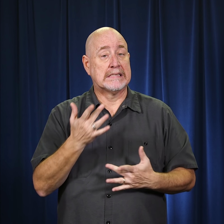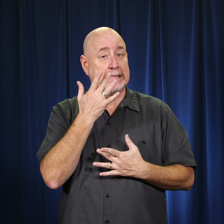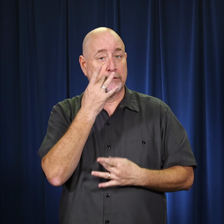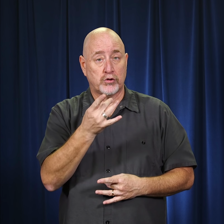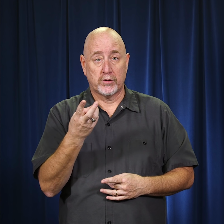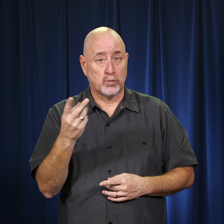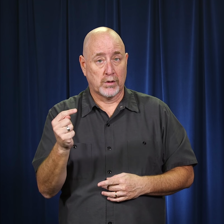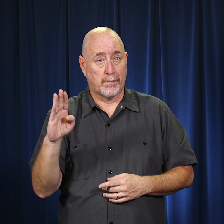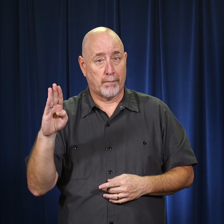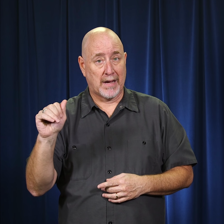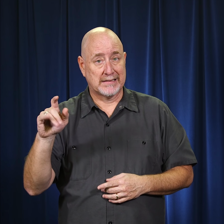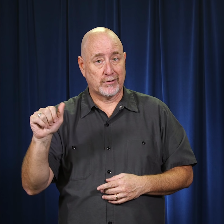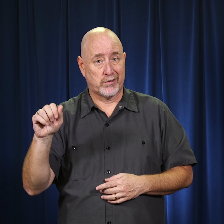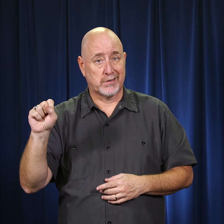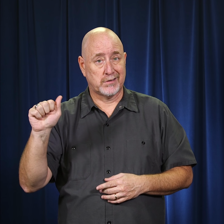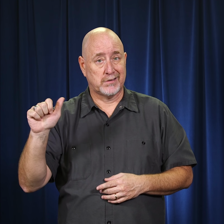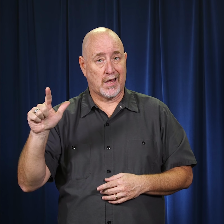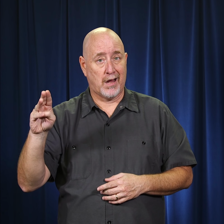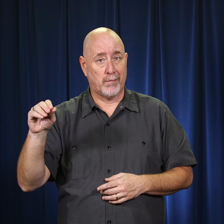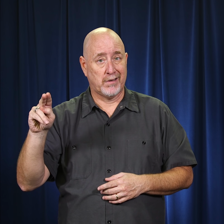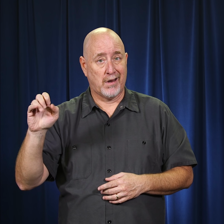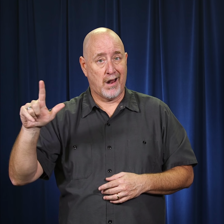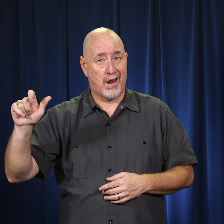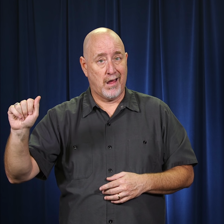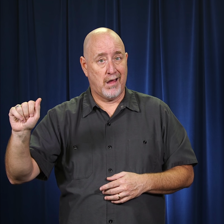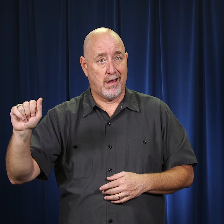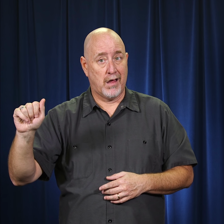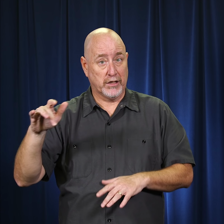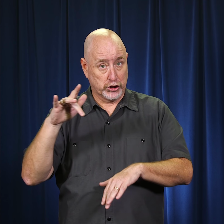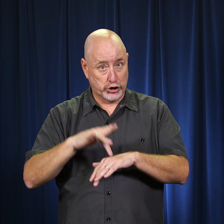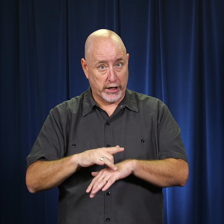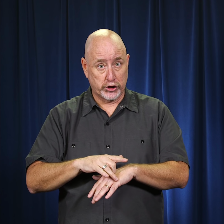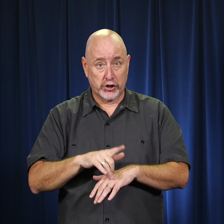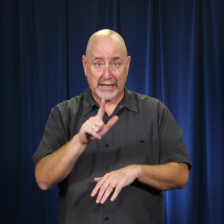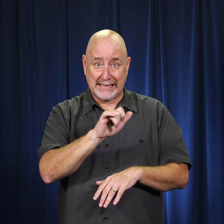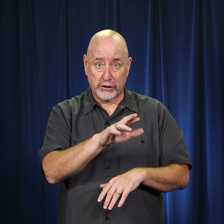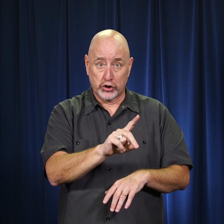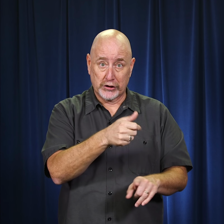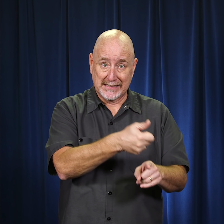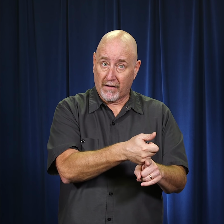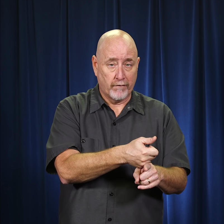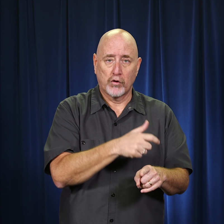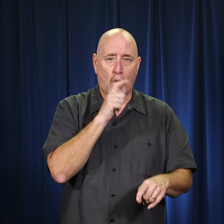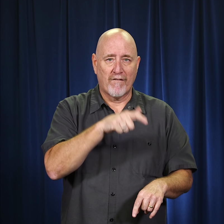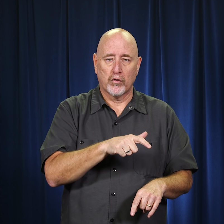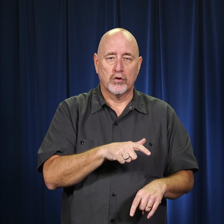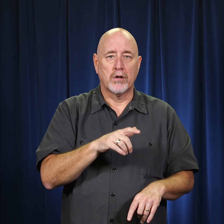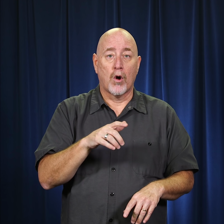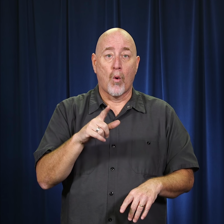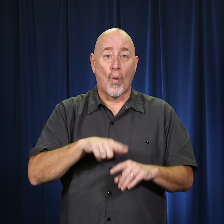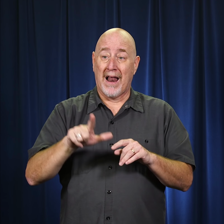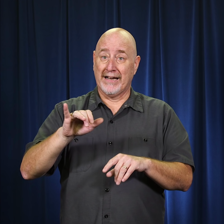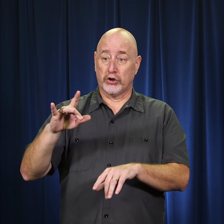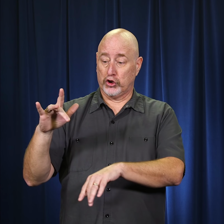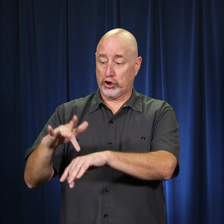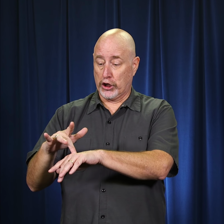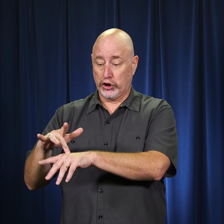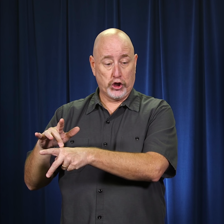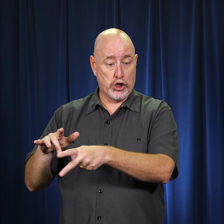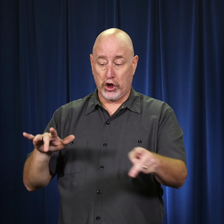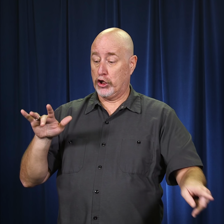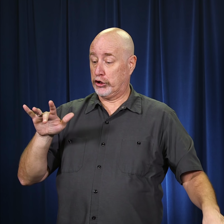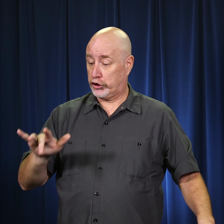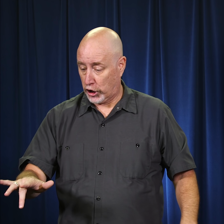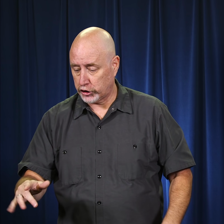And the interesting thing about the bacteria salmonella is that you don't have to touch the actual reptile. You would just have to touch something that the reptile